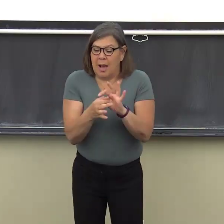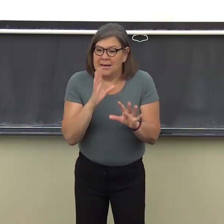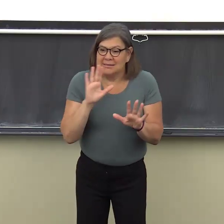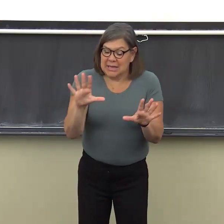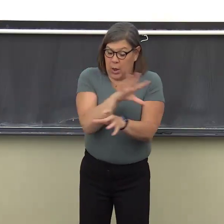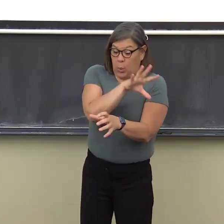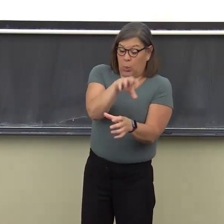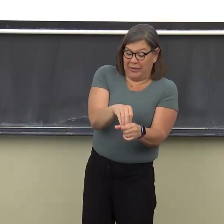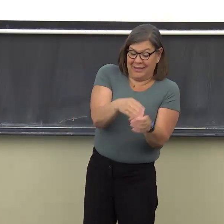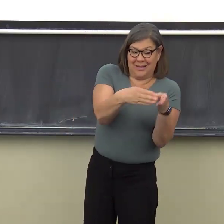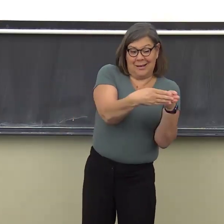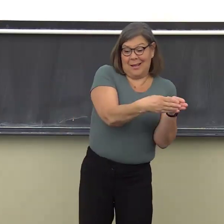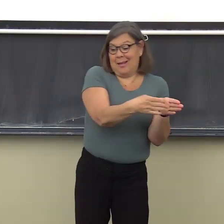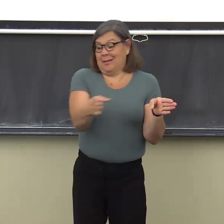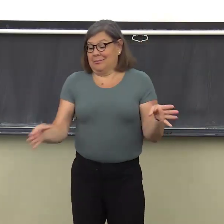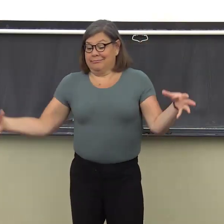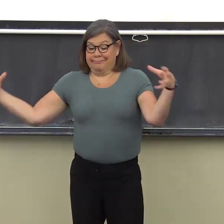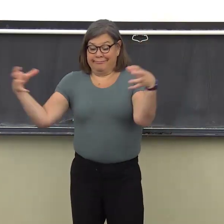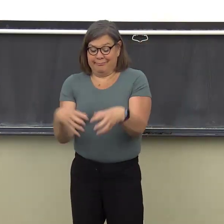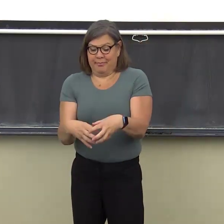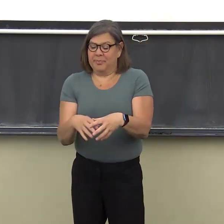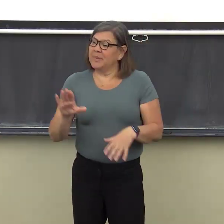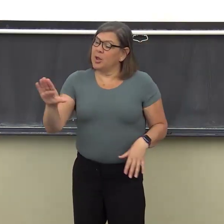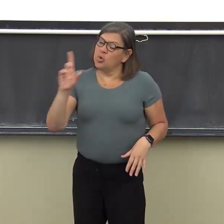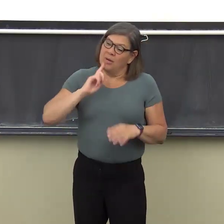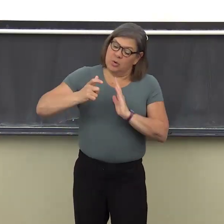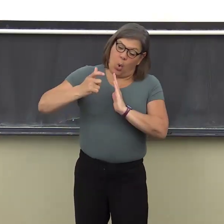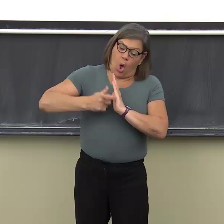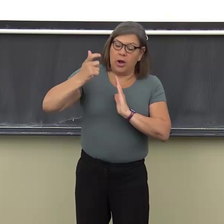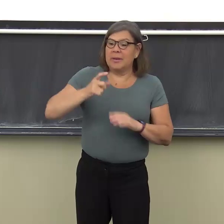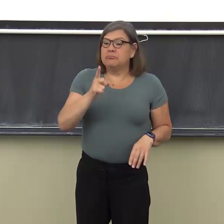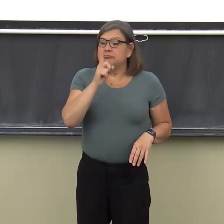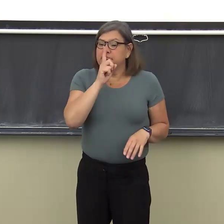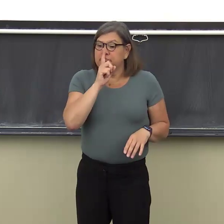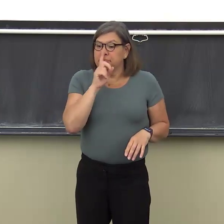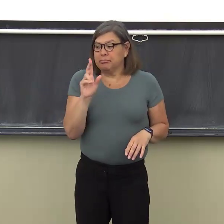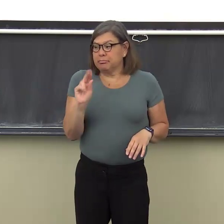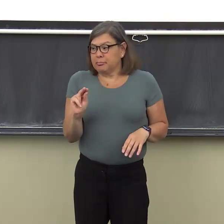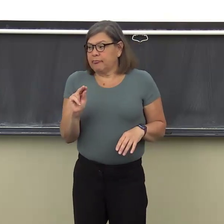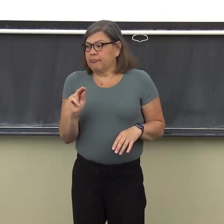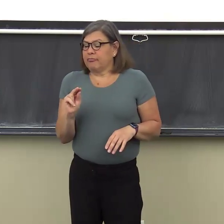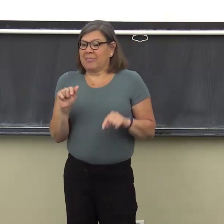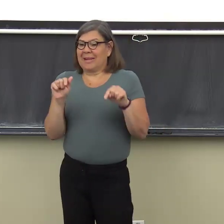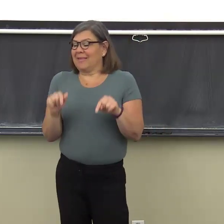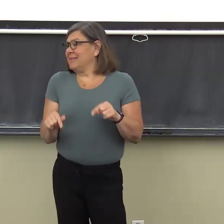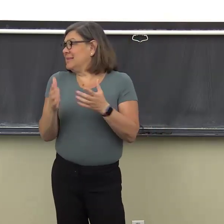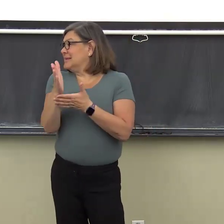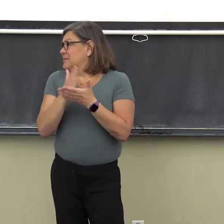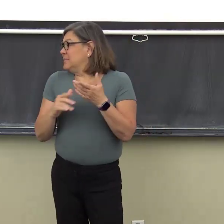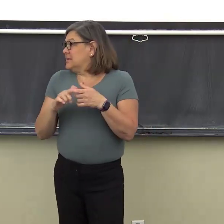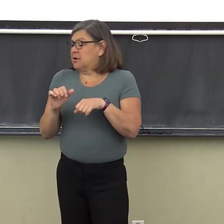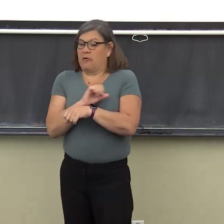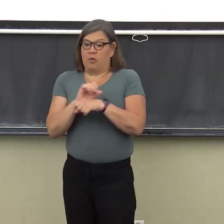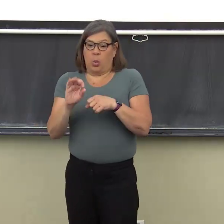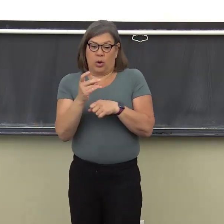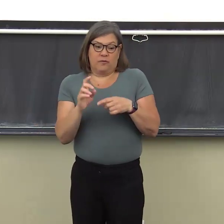within community and broadly in coalition, you're not going to automate that thing over there. This is not this piece of the workflow, whether